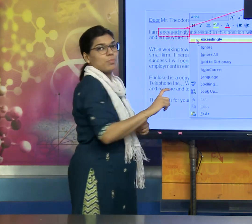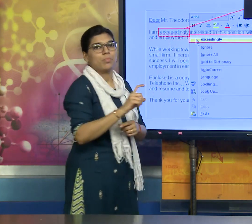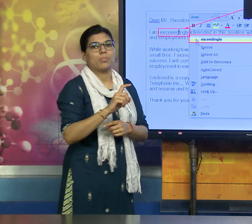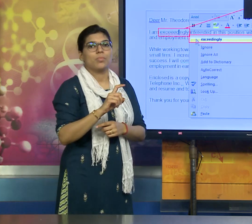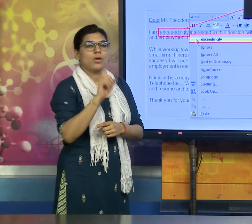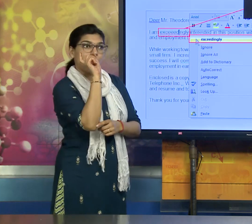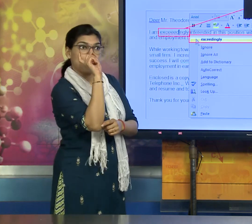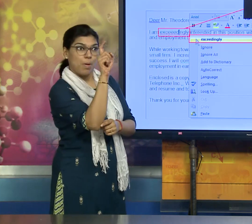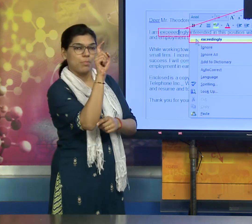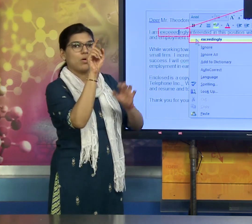the